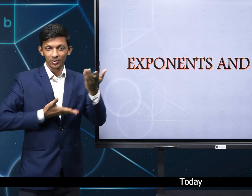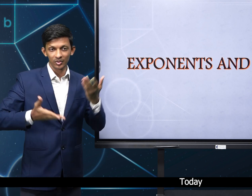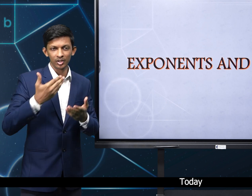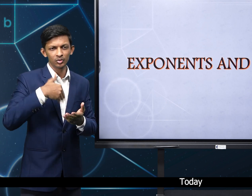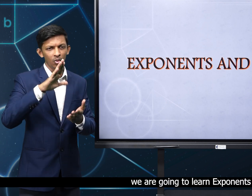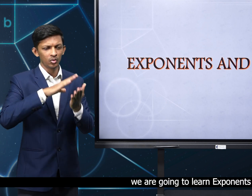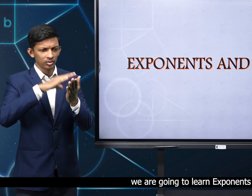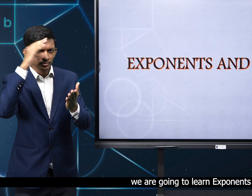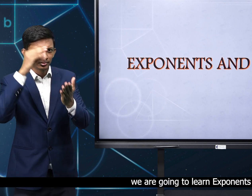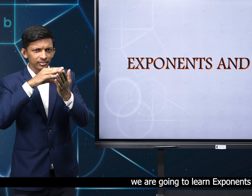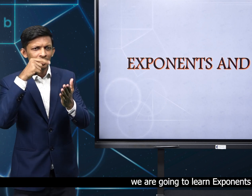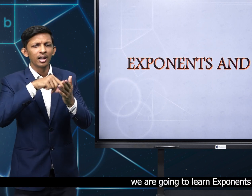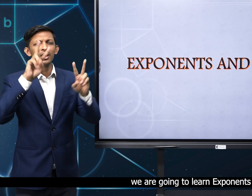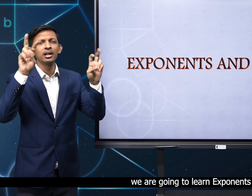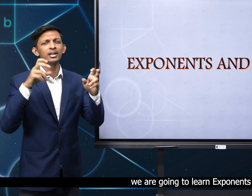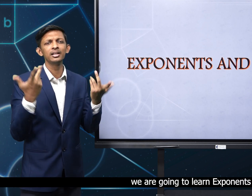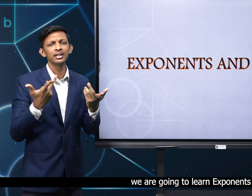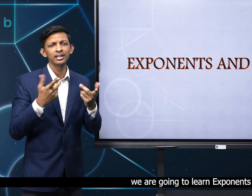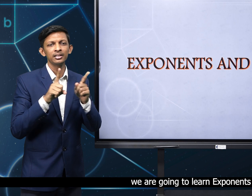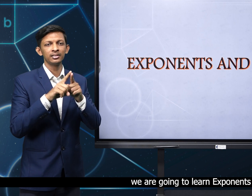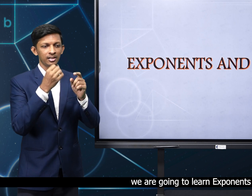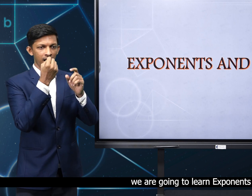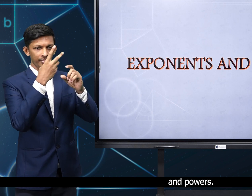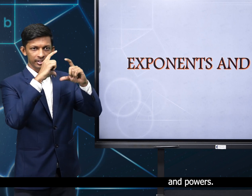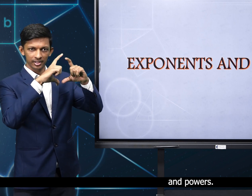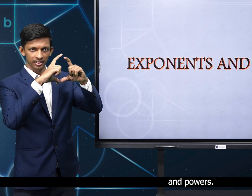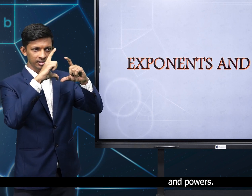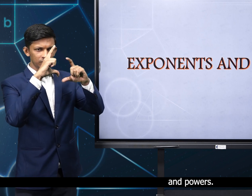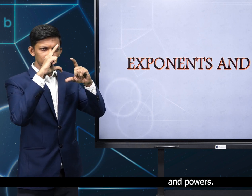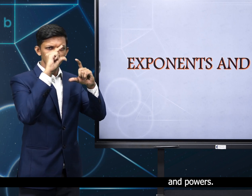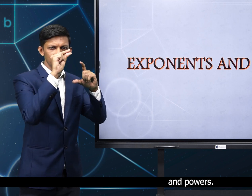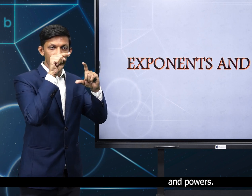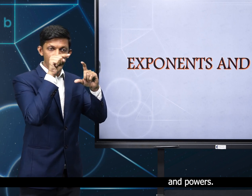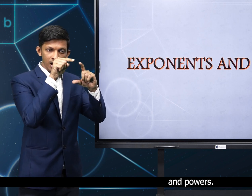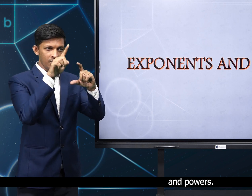Today we are going to learn exponents and powers.